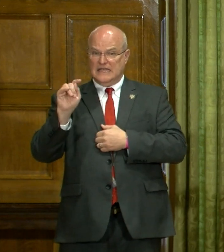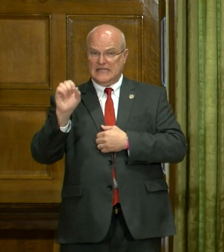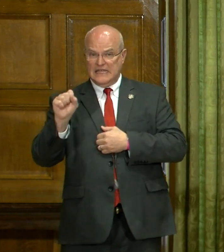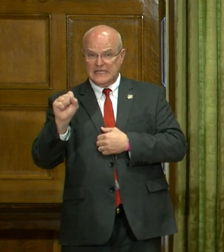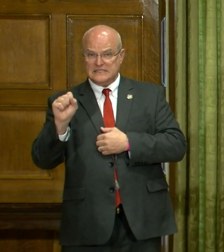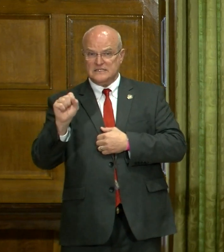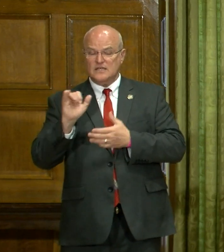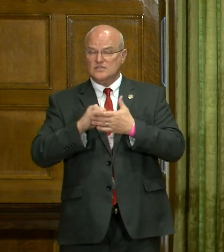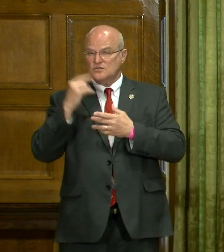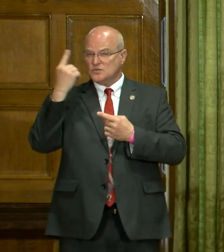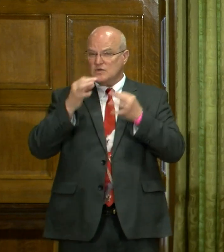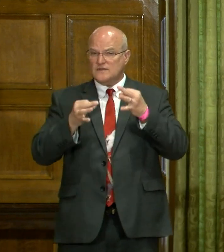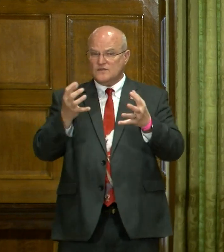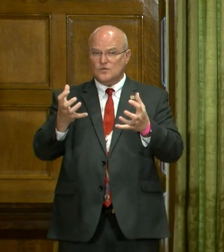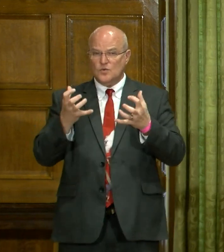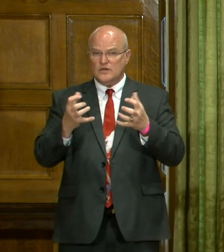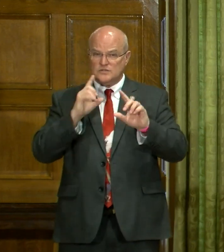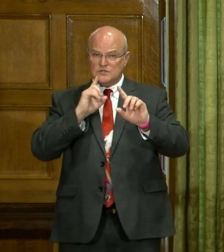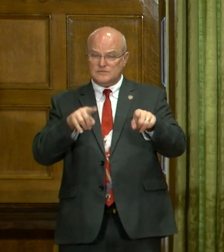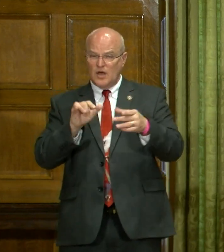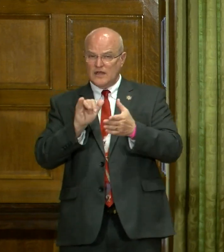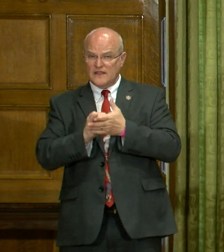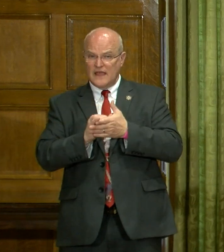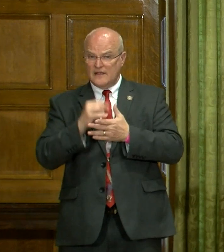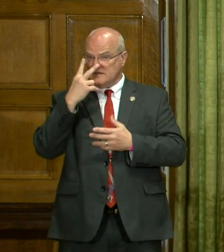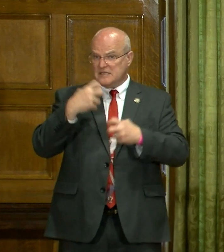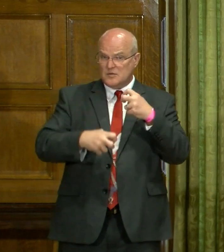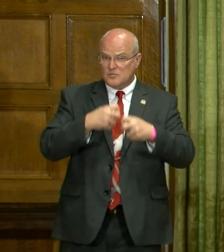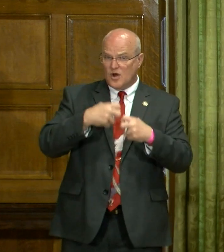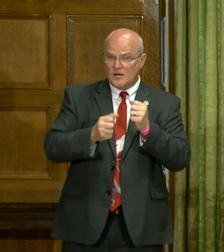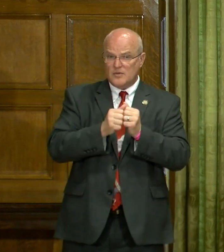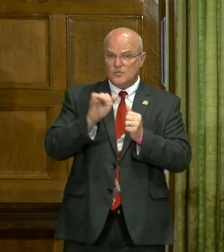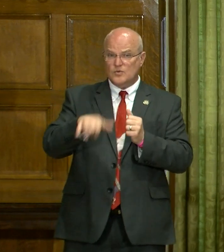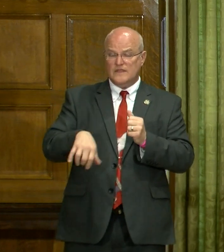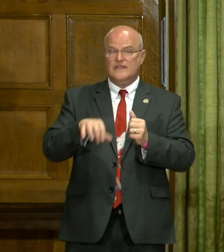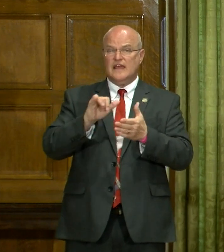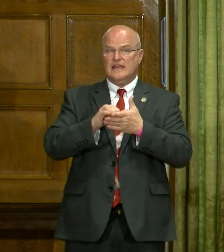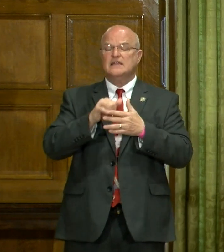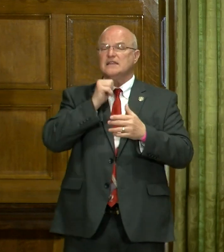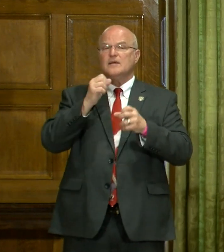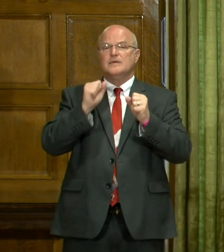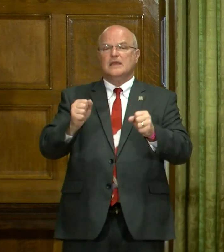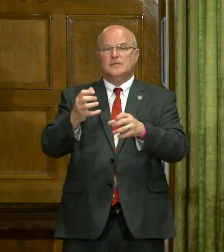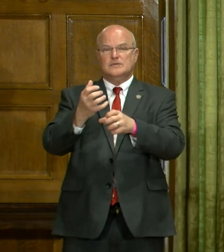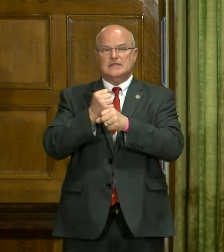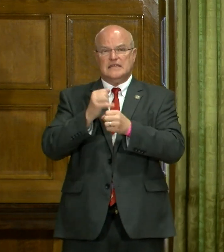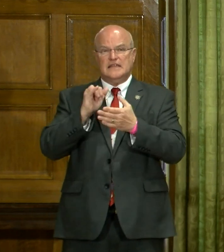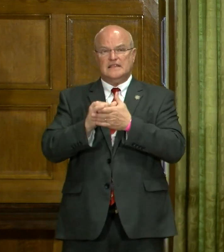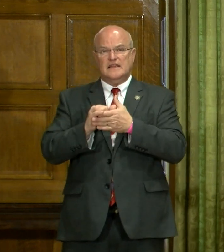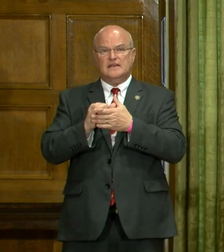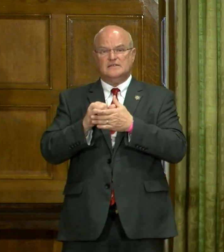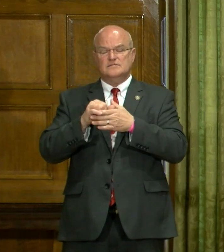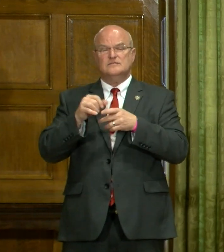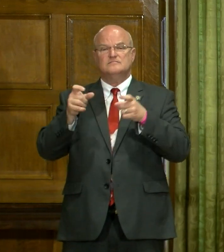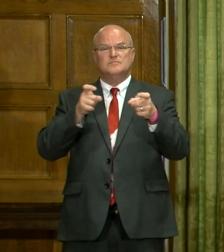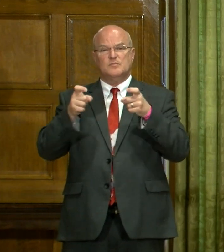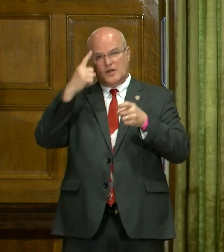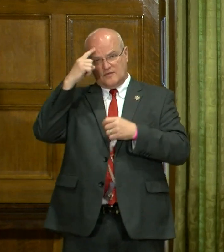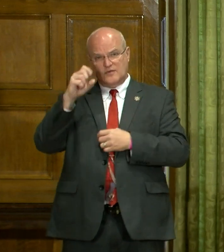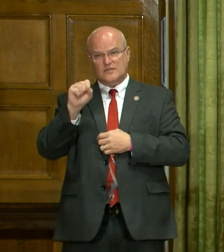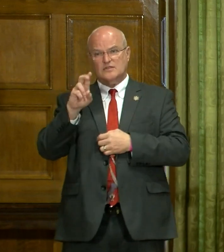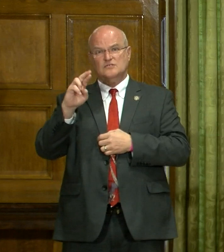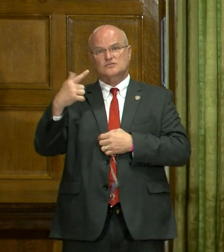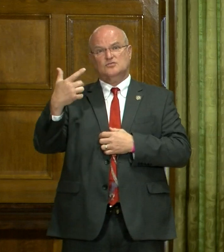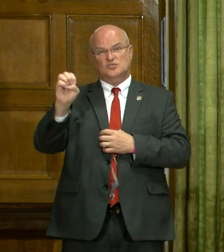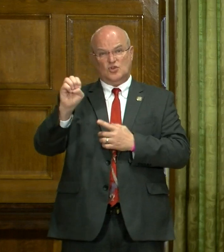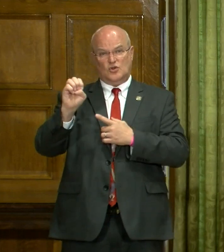equipment. So just wonder if you want to respond to that and if you've seen any problems with them being able to carry out the surge. No,